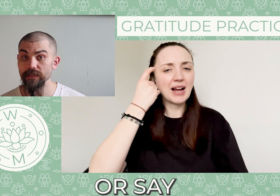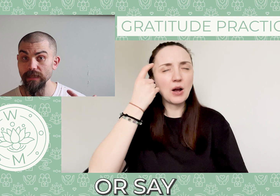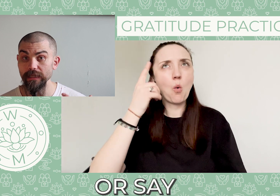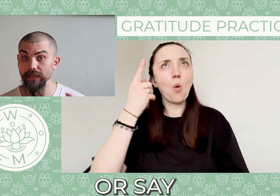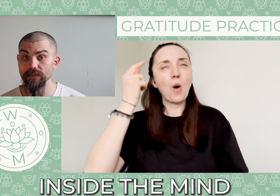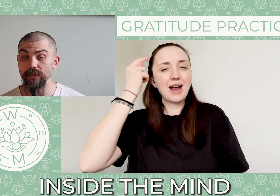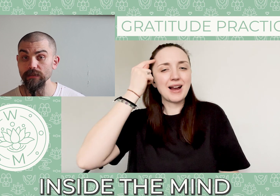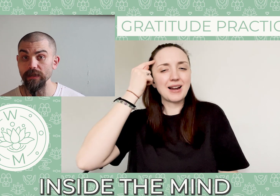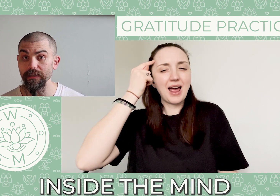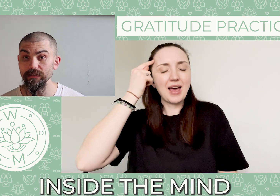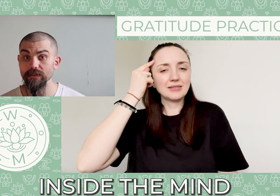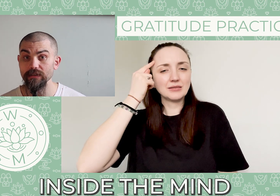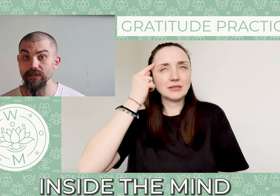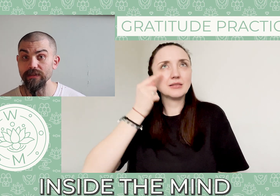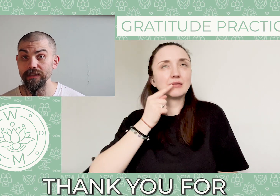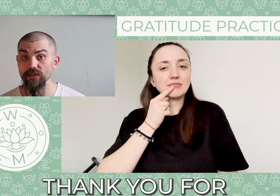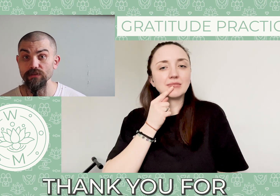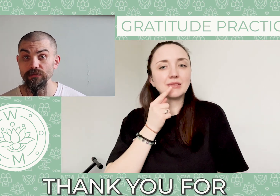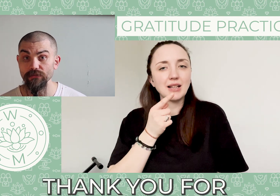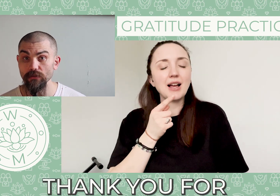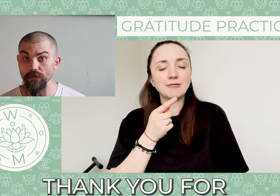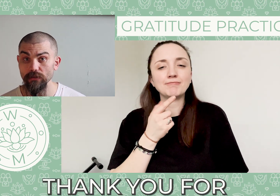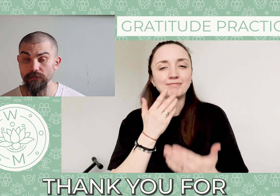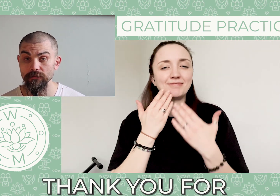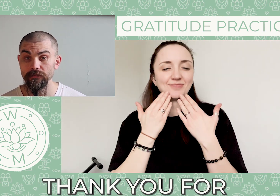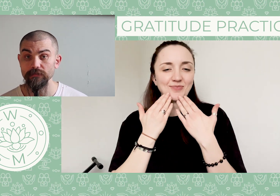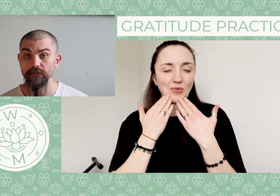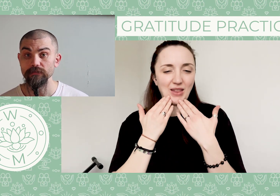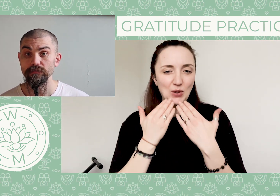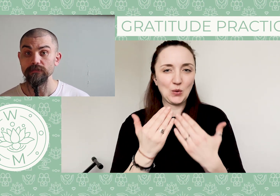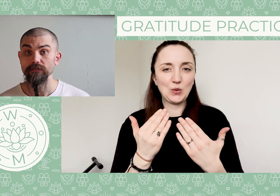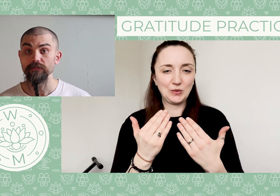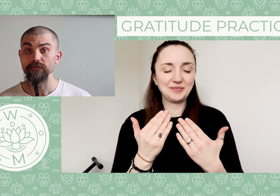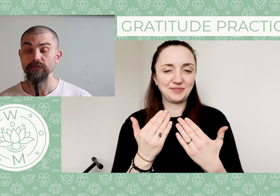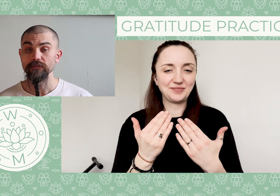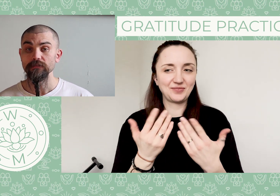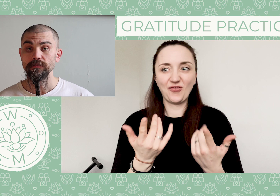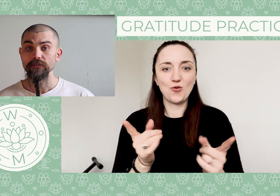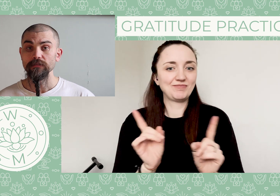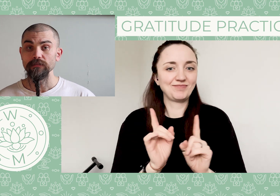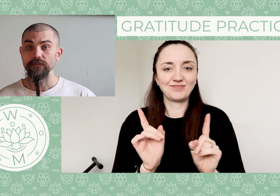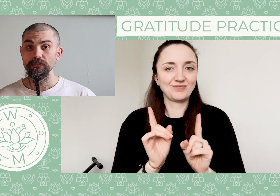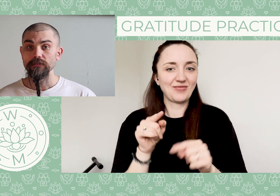or say inside the mind, thank you for